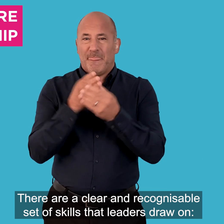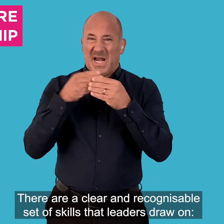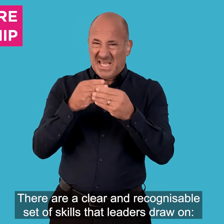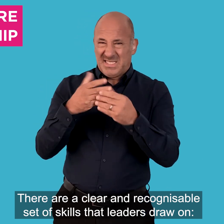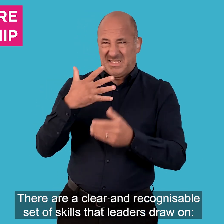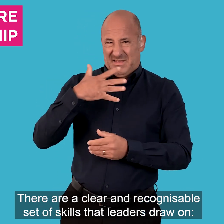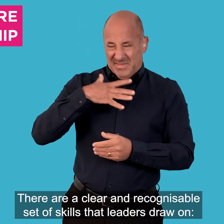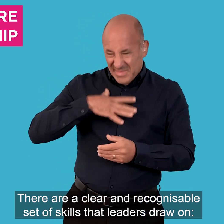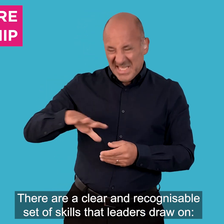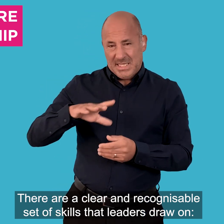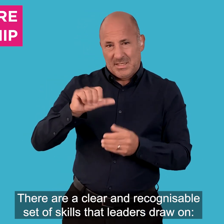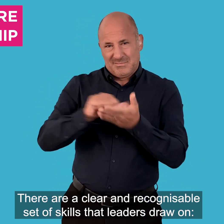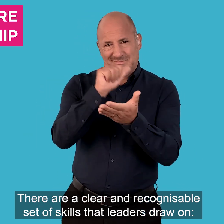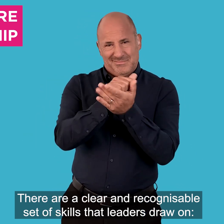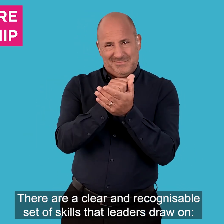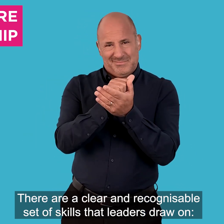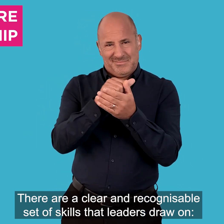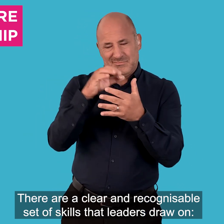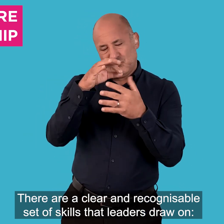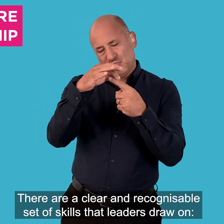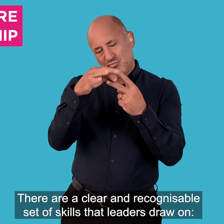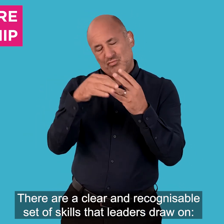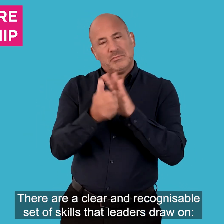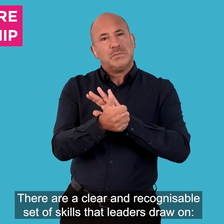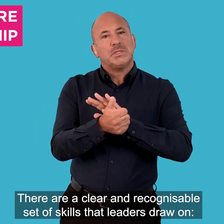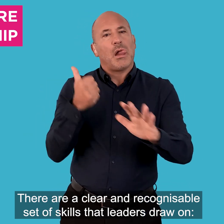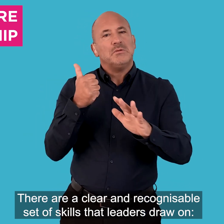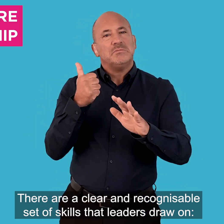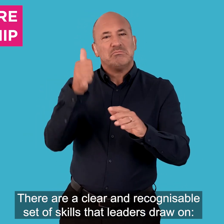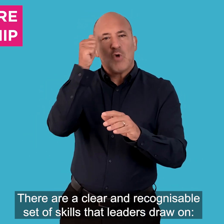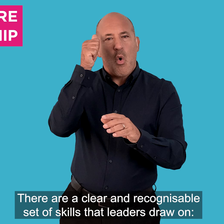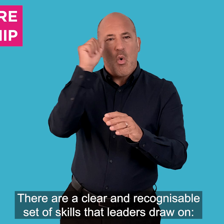There are a clear and recognisable set of skills that leaders draw on: